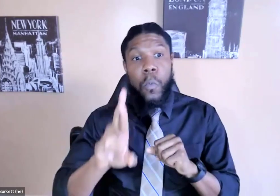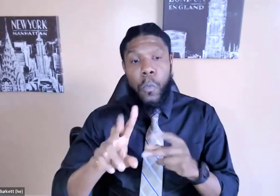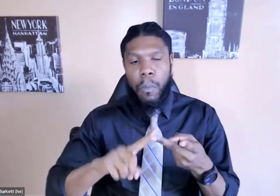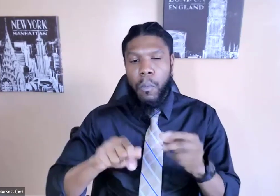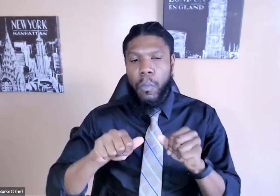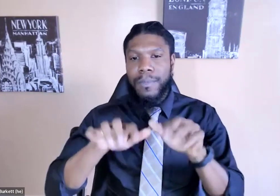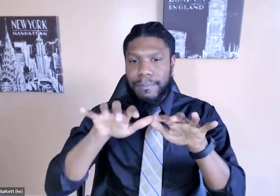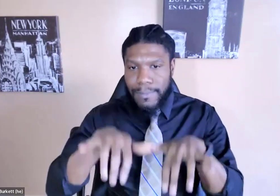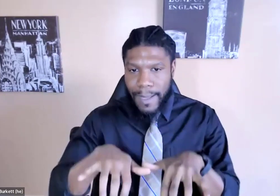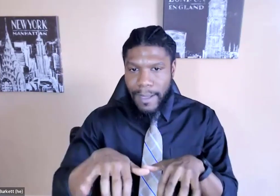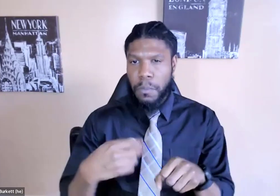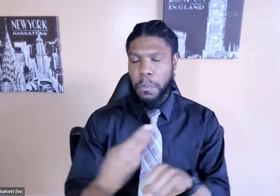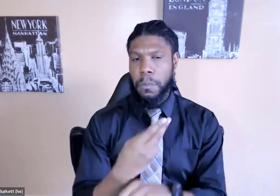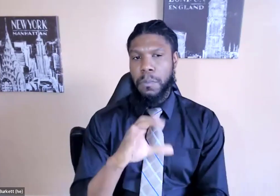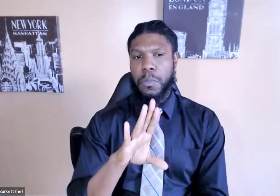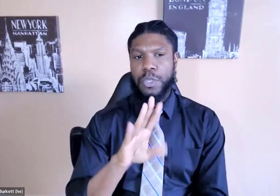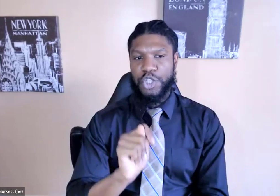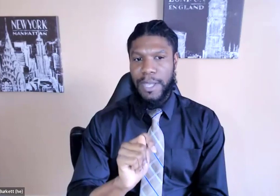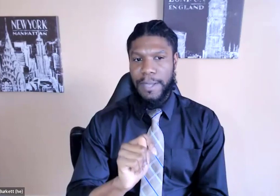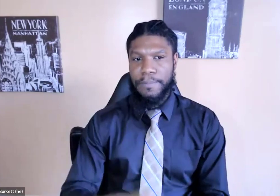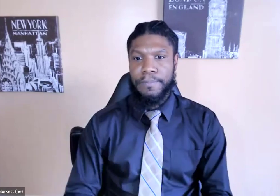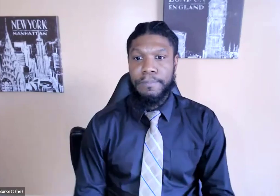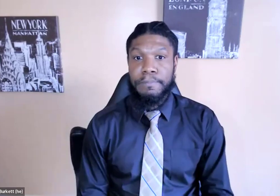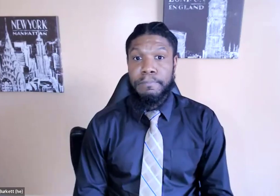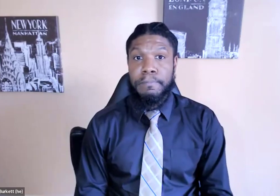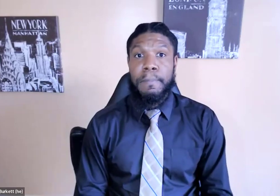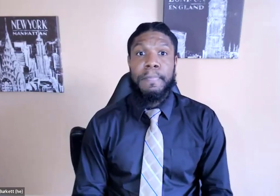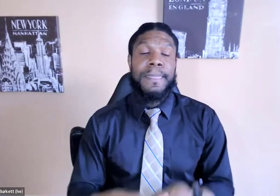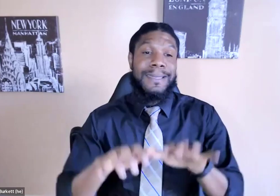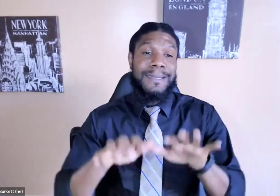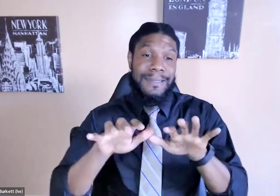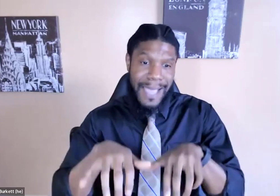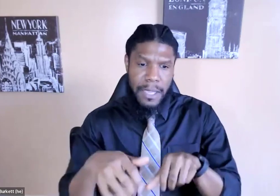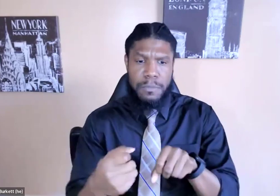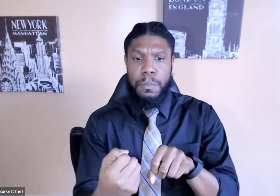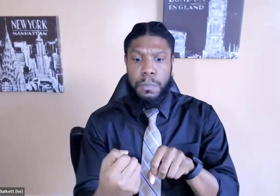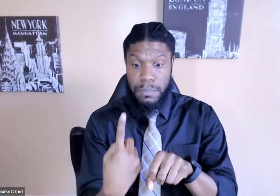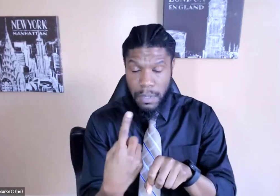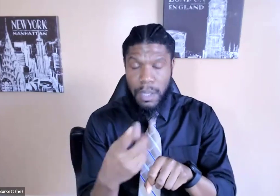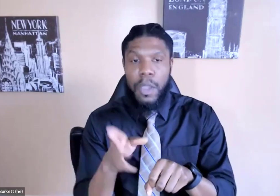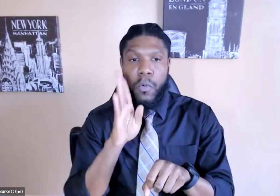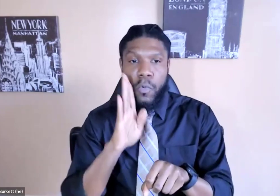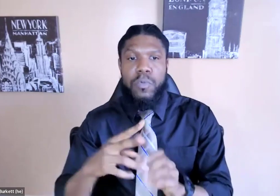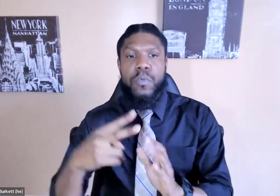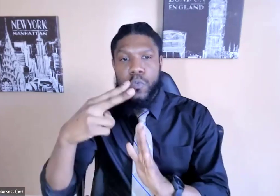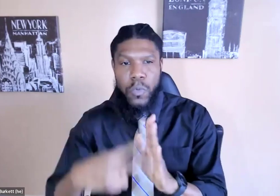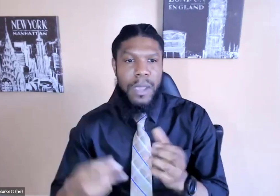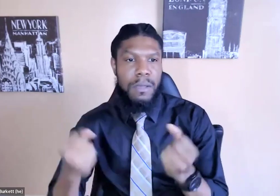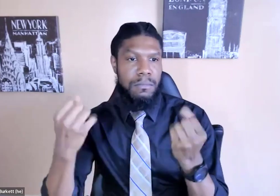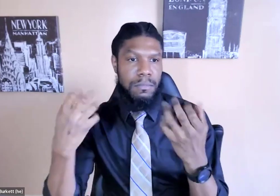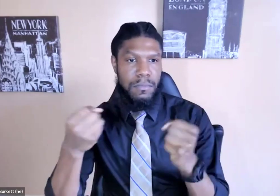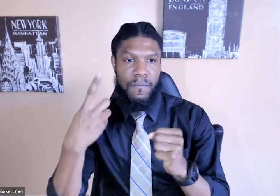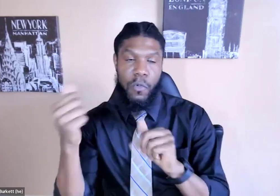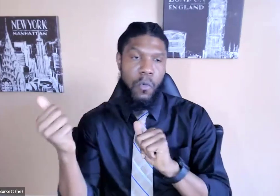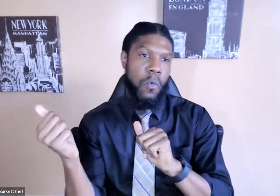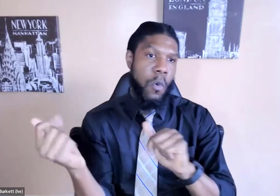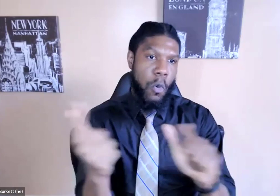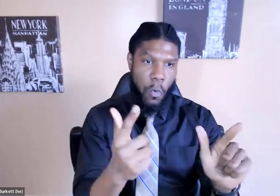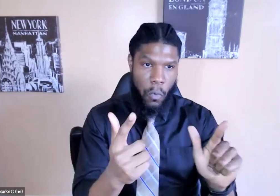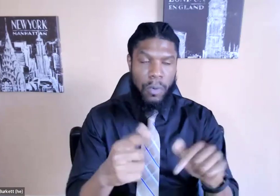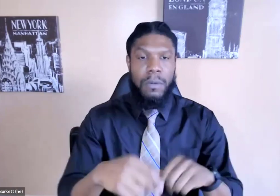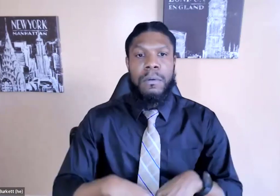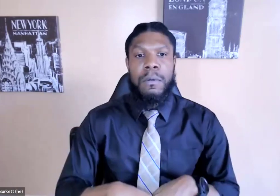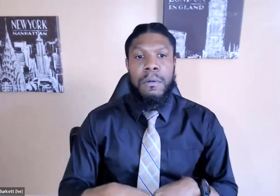and questions in the chat at any time. Any typed questions or comments will be read aloud for the benefit of all attendees. And while I am